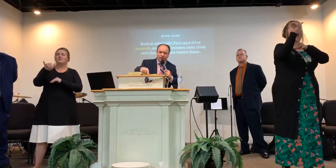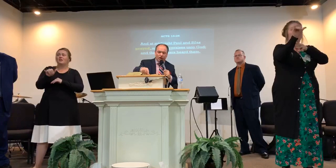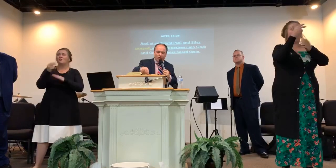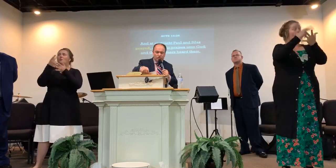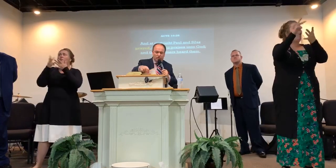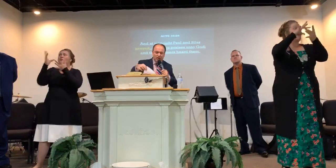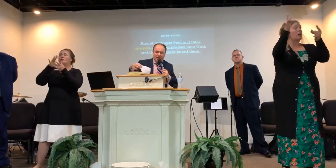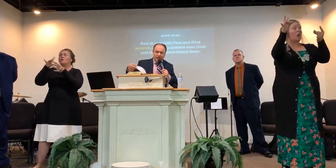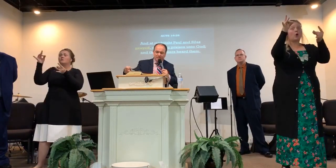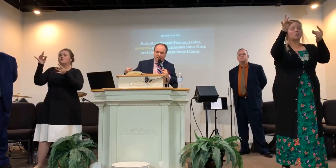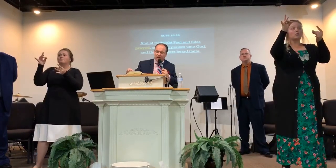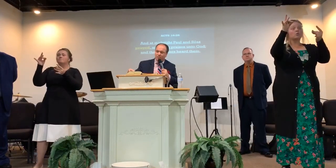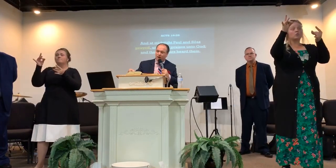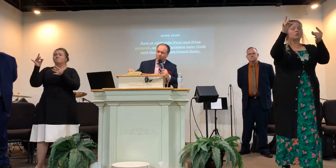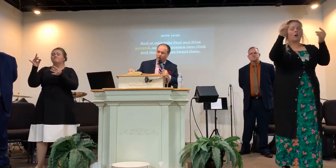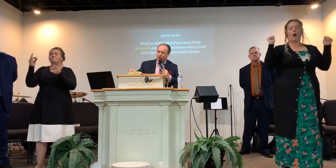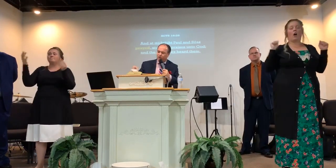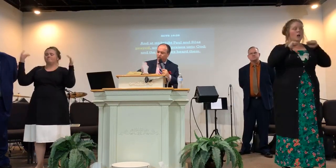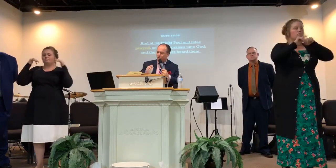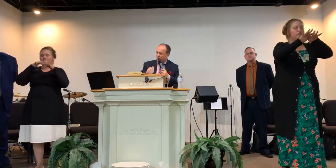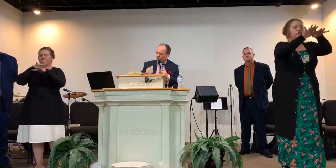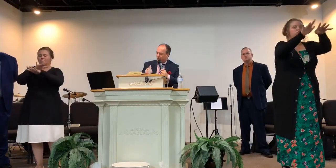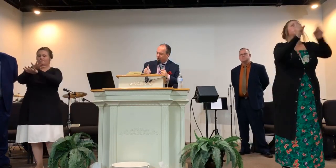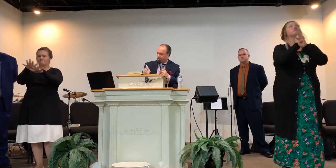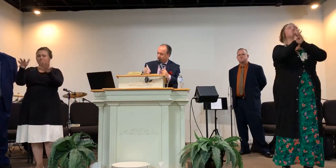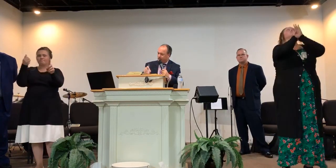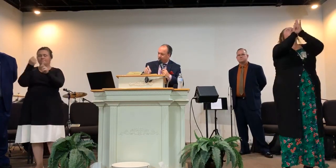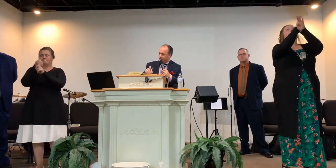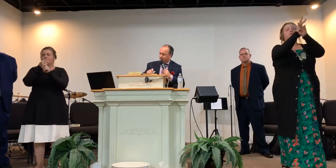the Holy Ghost is come upon you.